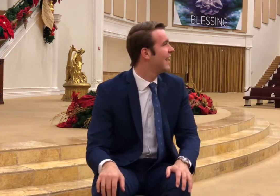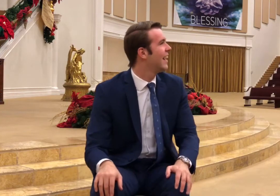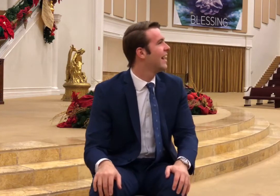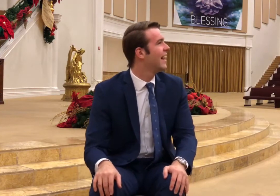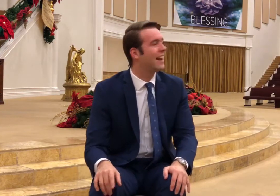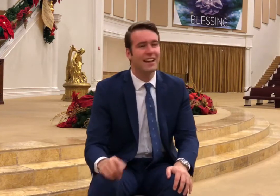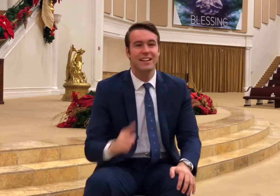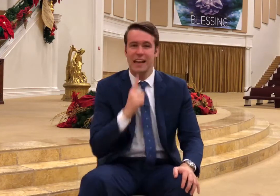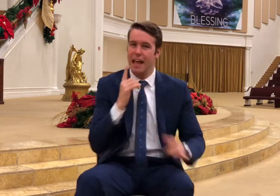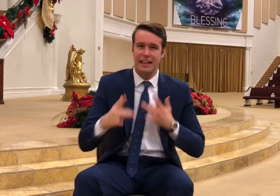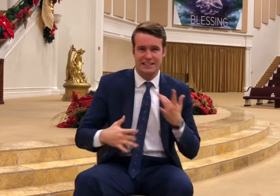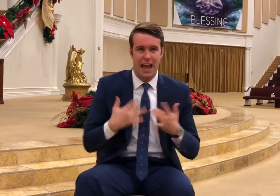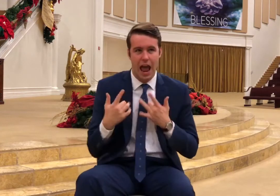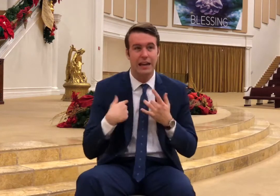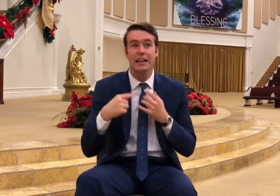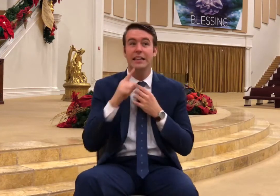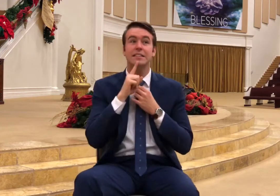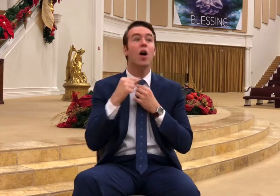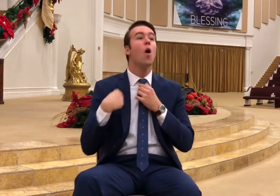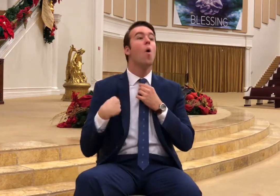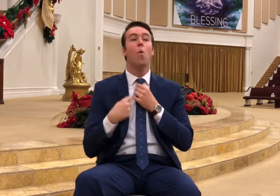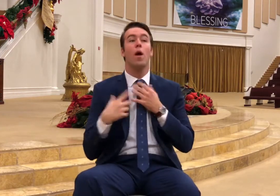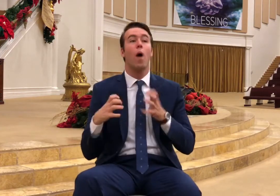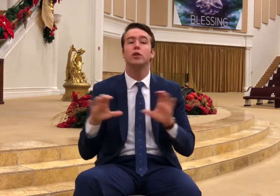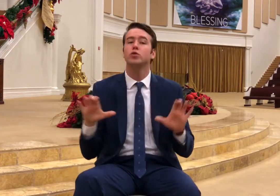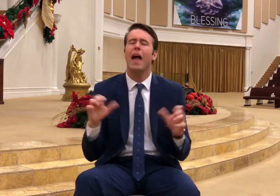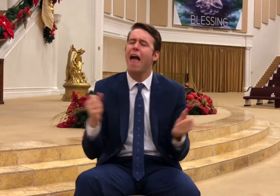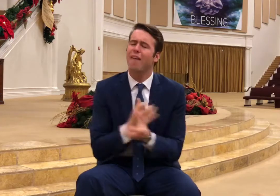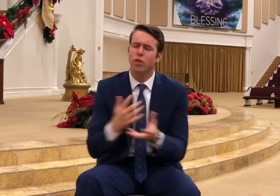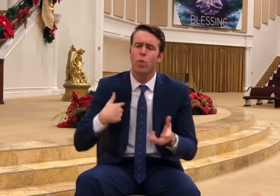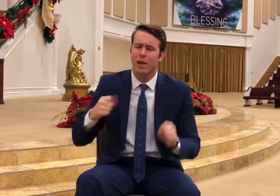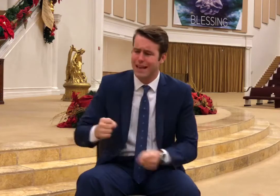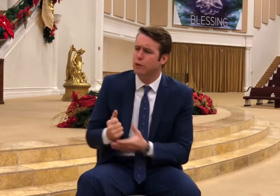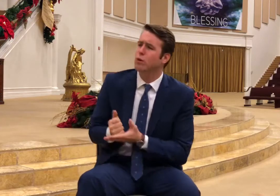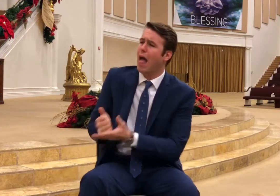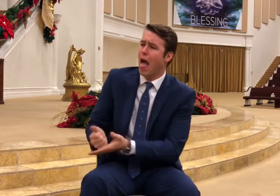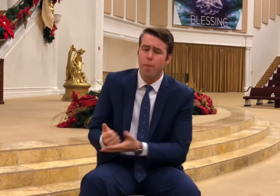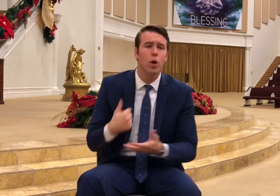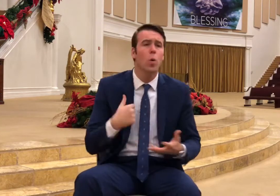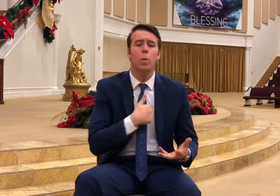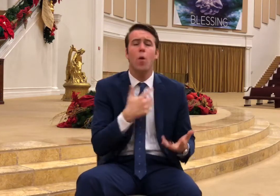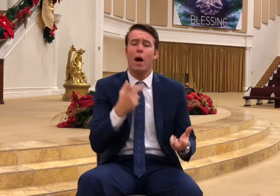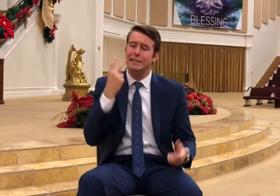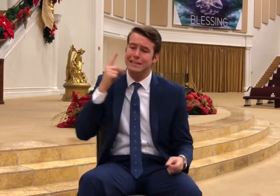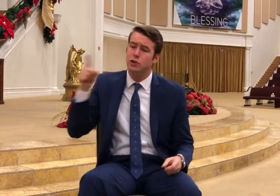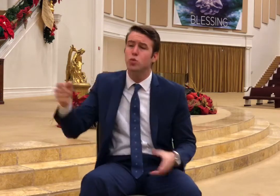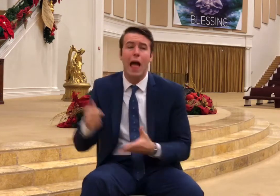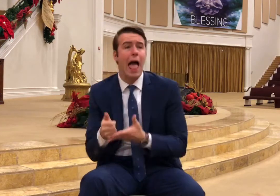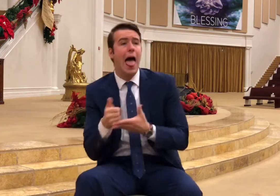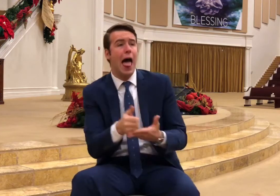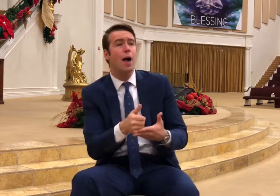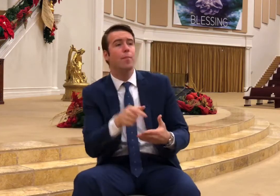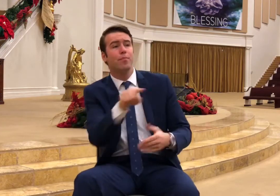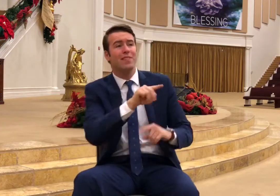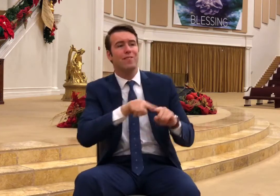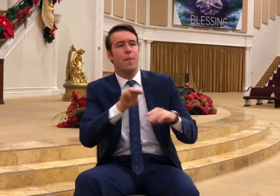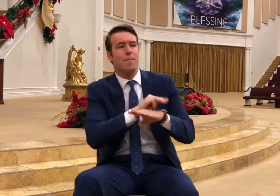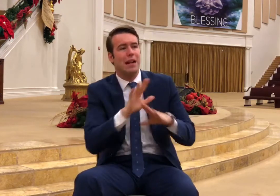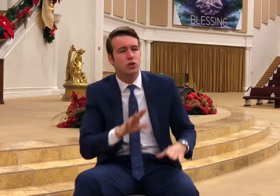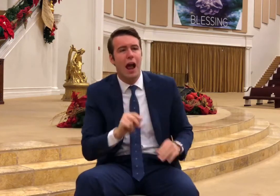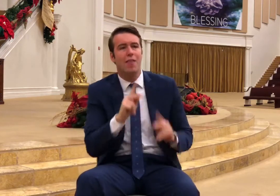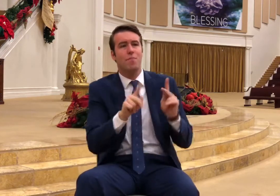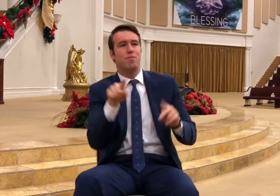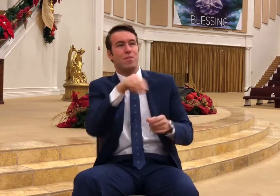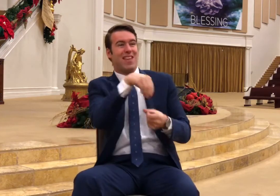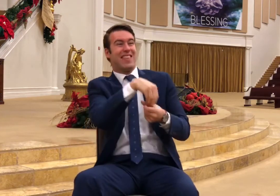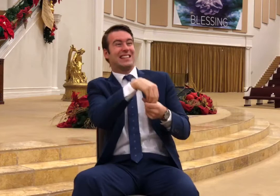And he's excited. He said, "In fact, we want to do everything we can to help you." And he said, "We want to see you help the ministers and the people of the highlands